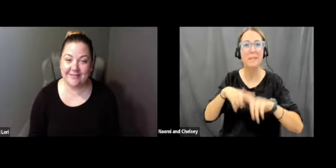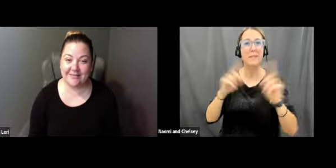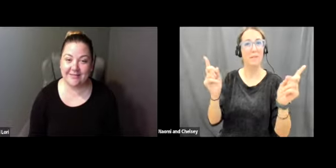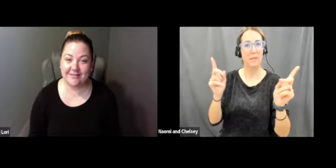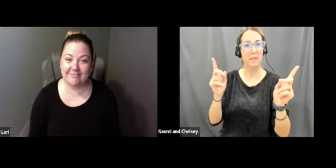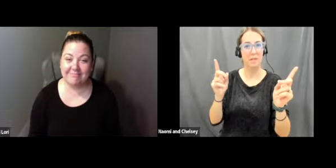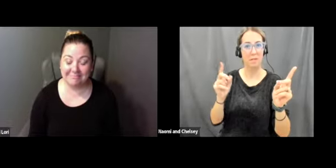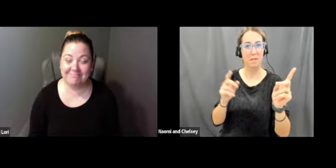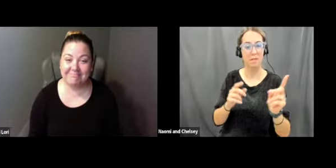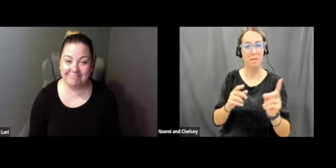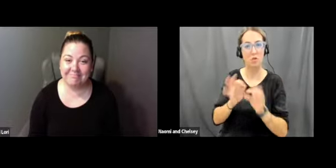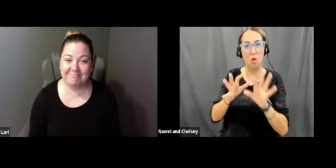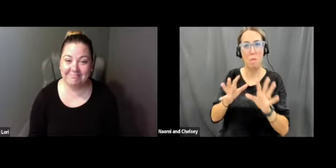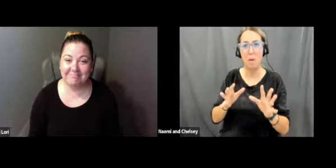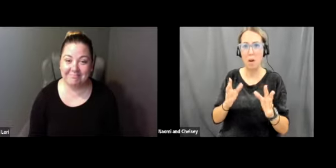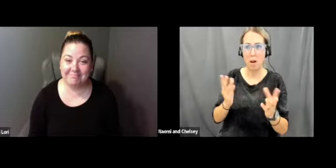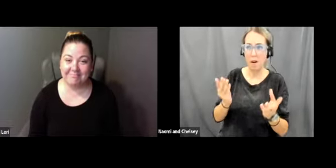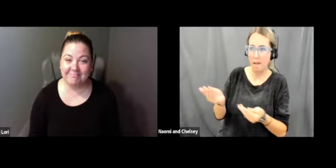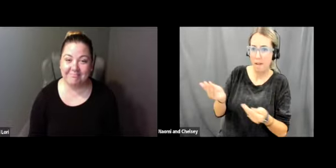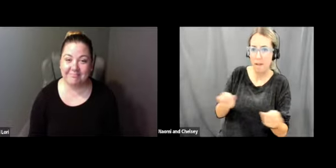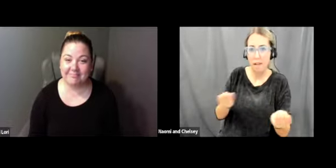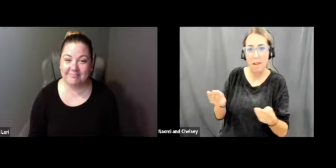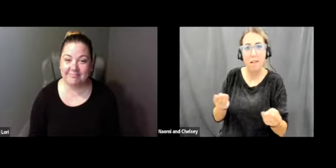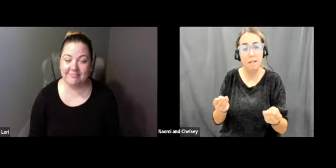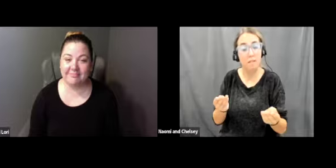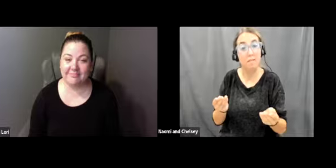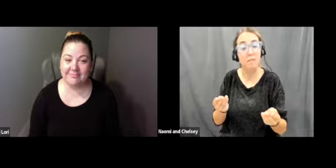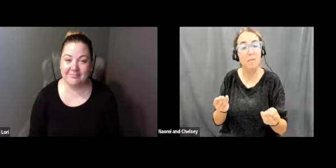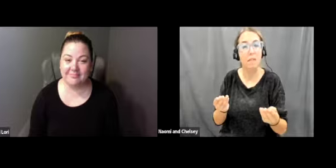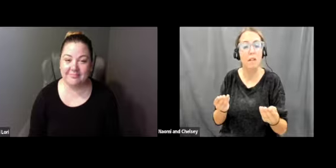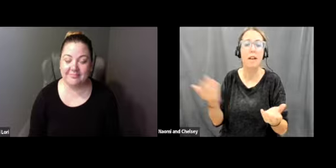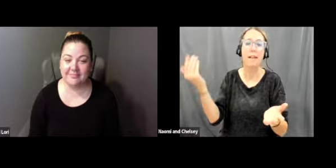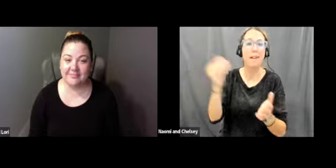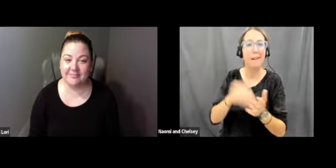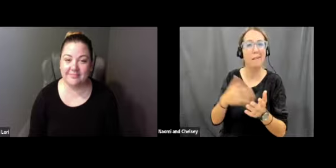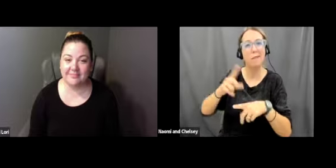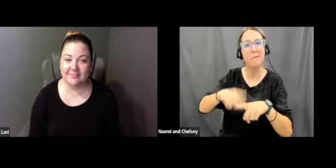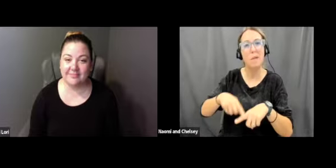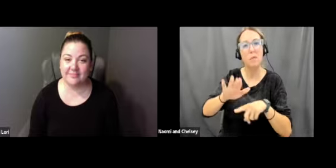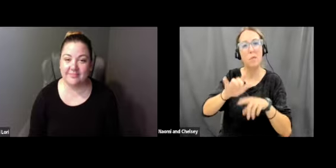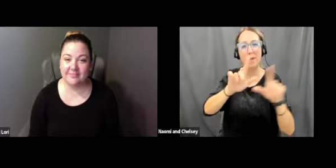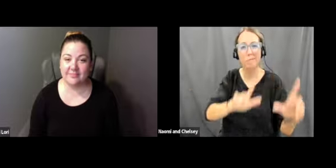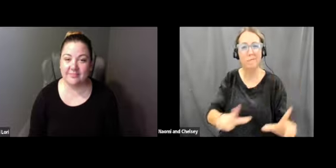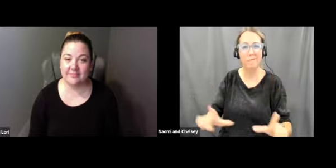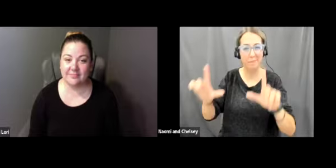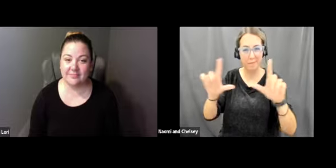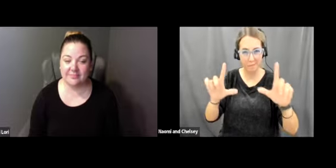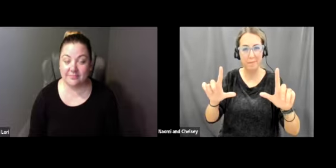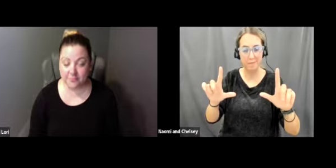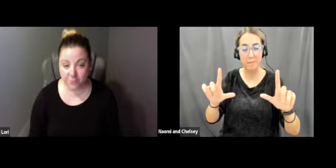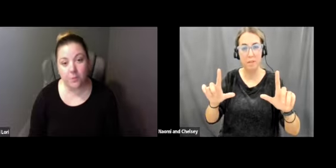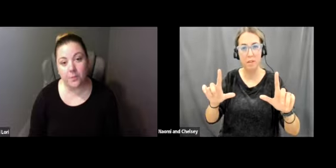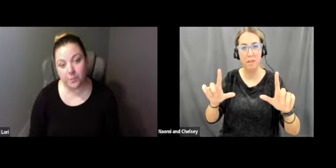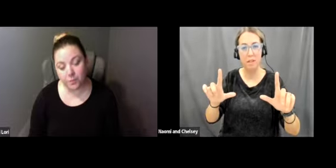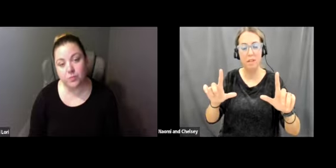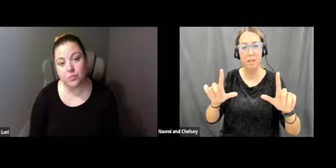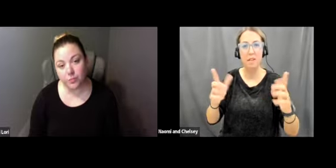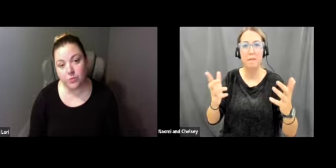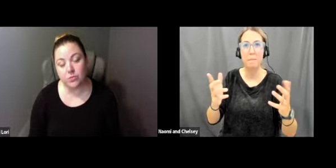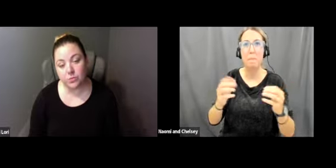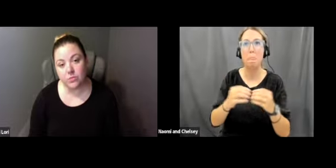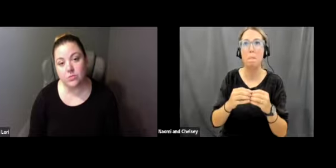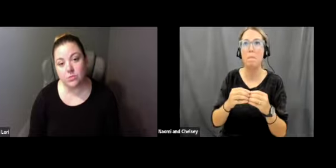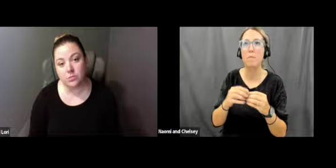also, again, it kind of comes back to what mindset are you bringing into it? Like, you have to be